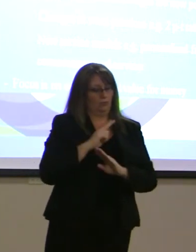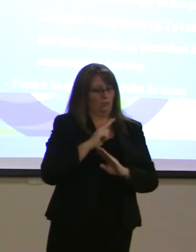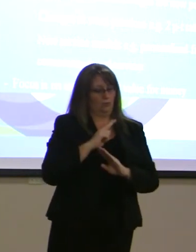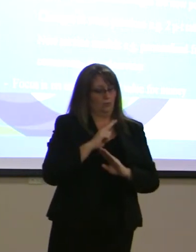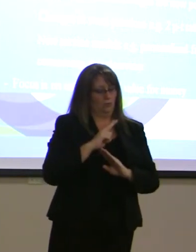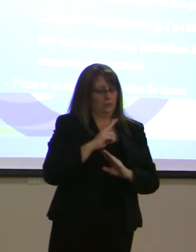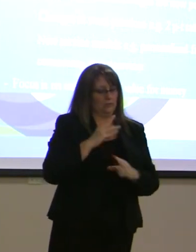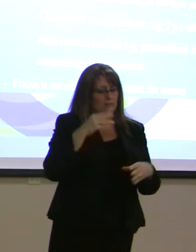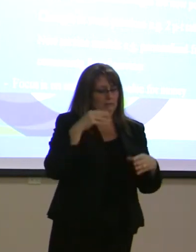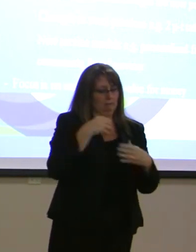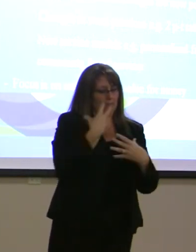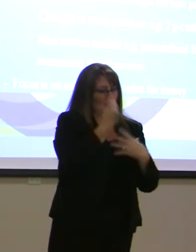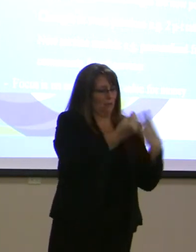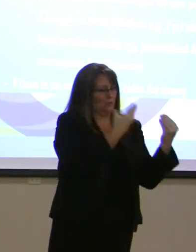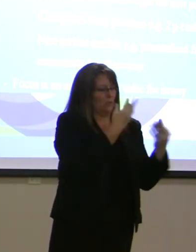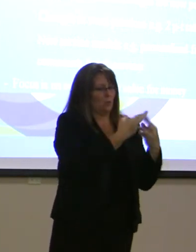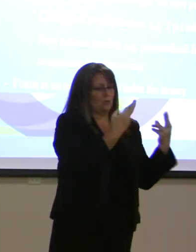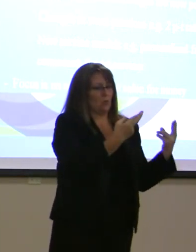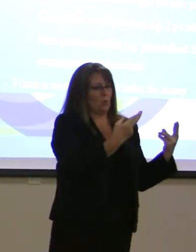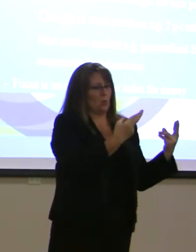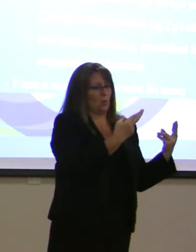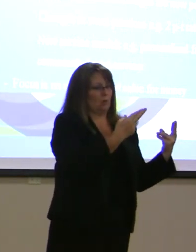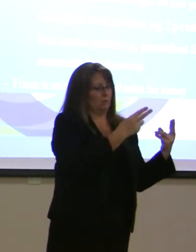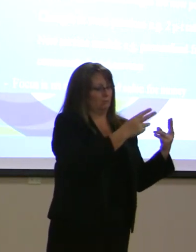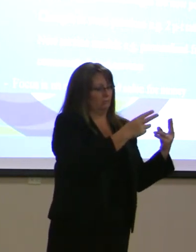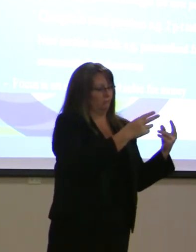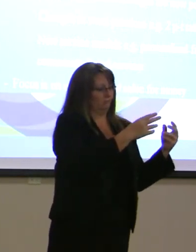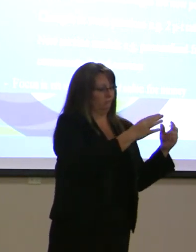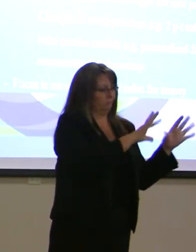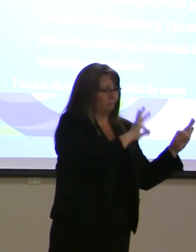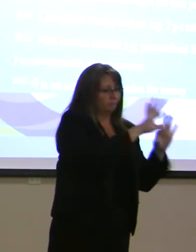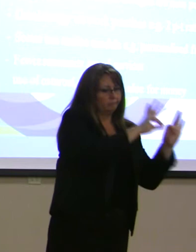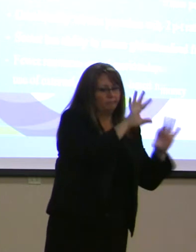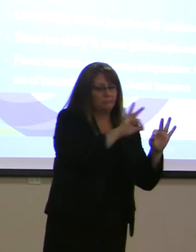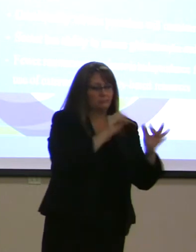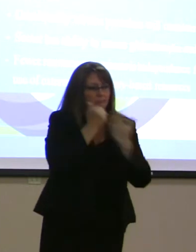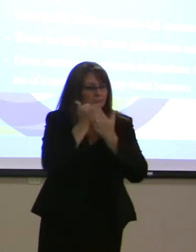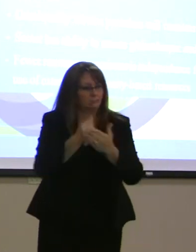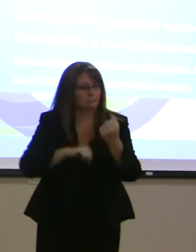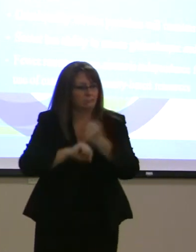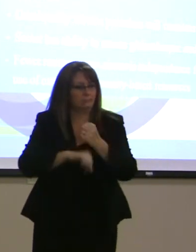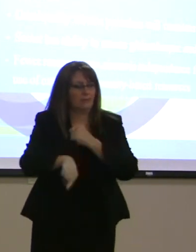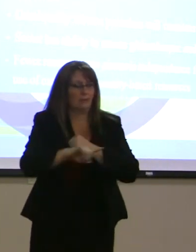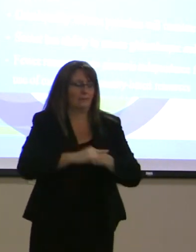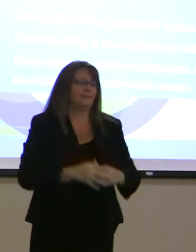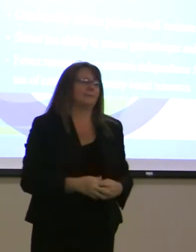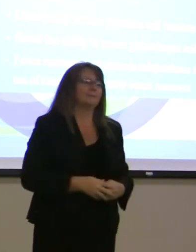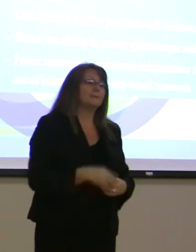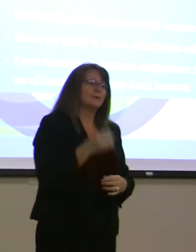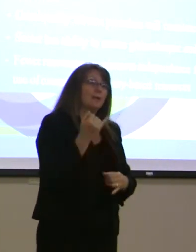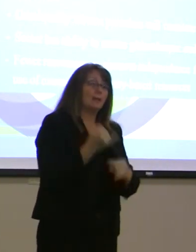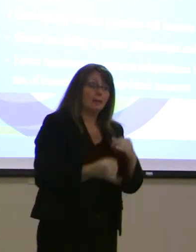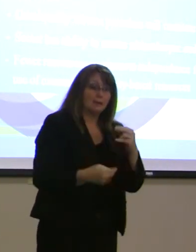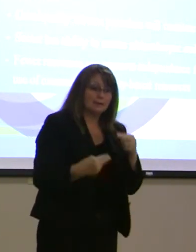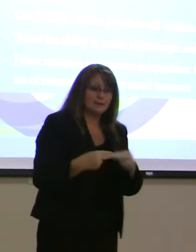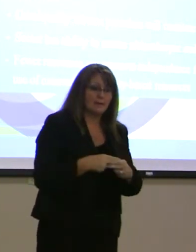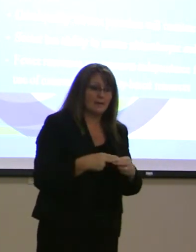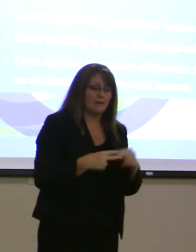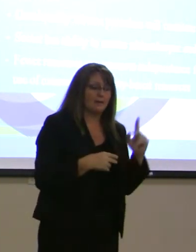external and community-based resources. And moving on then to our last slide, I suppose,